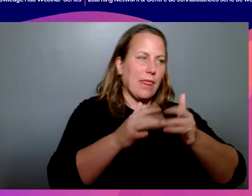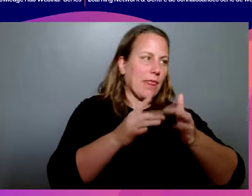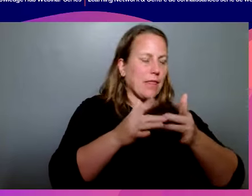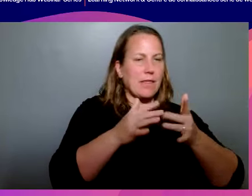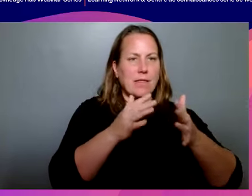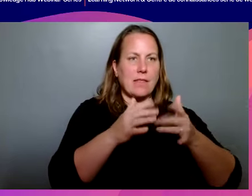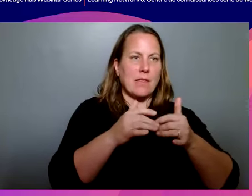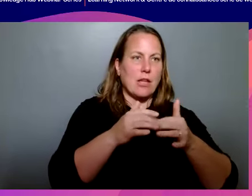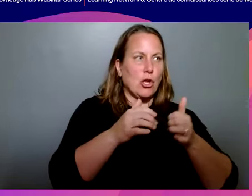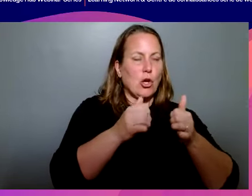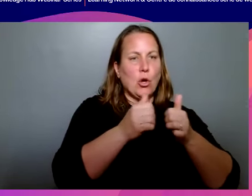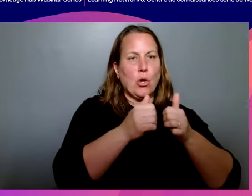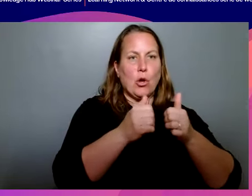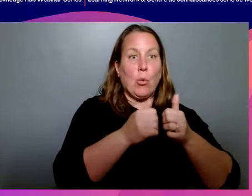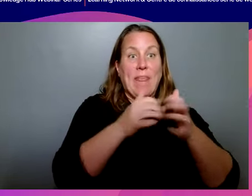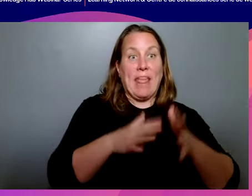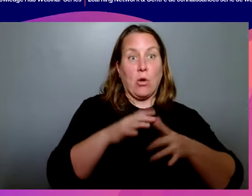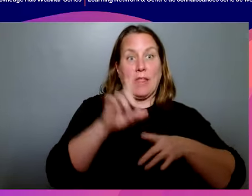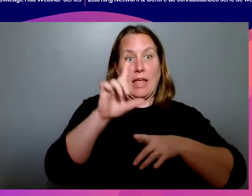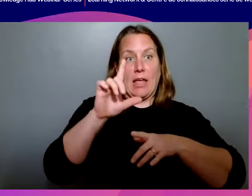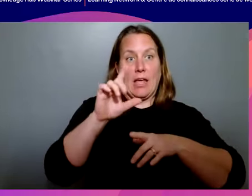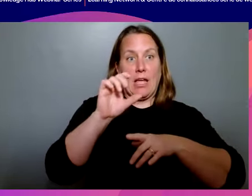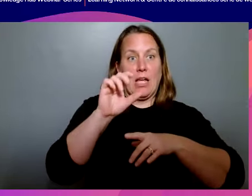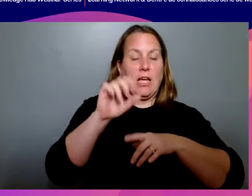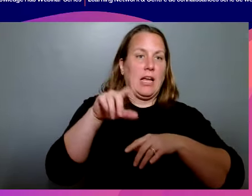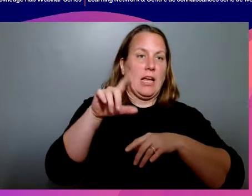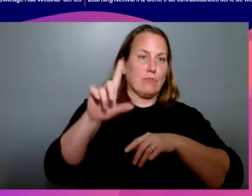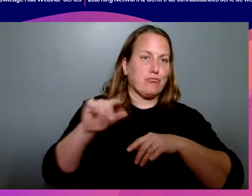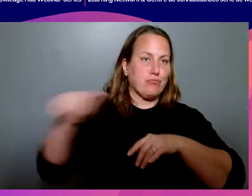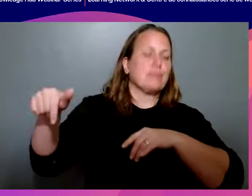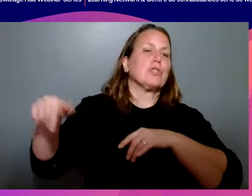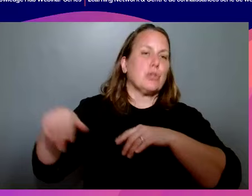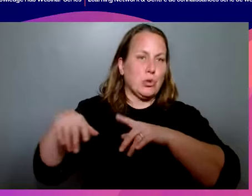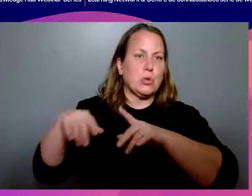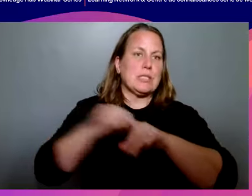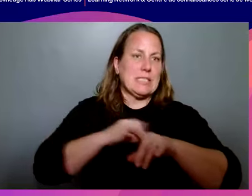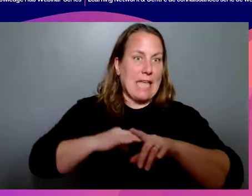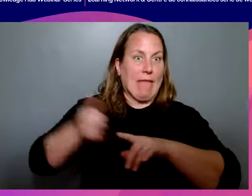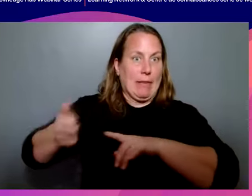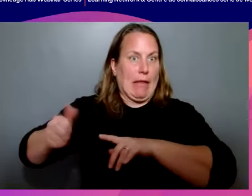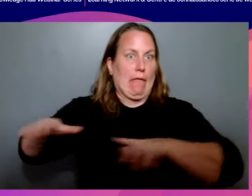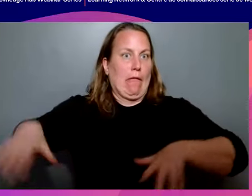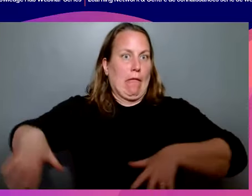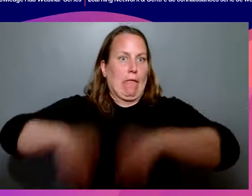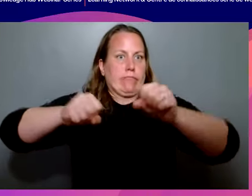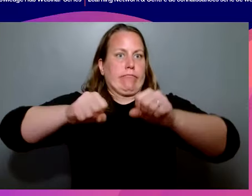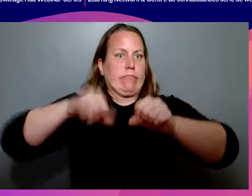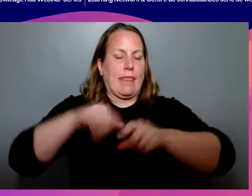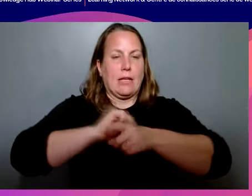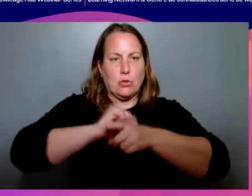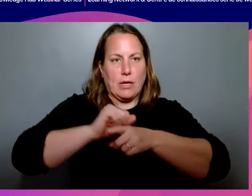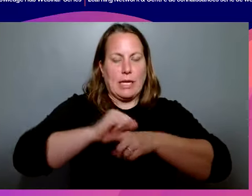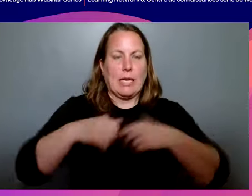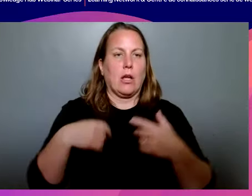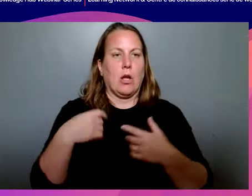2SLGBTQIA plus staff being the ones doing it. Yeah. One person asked if this could be considered